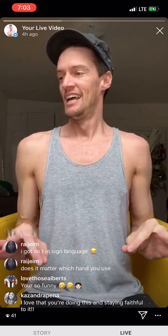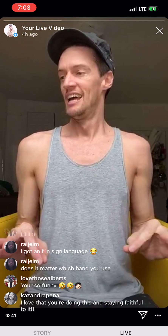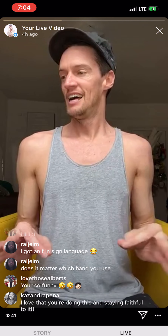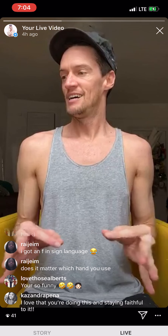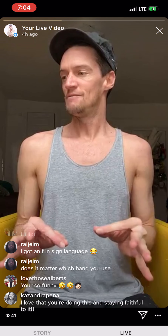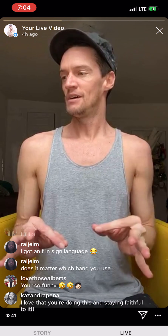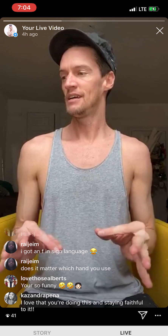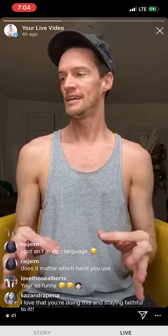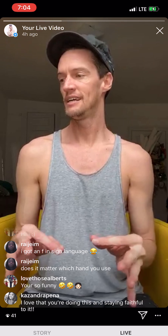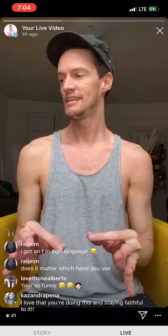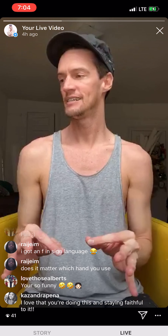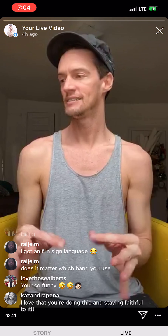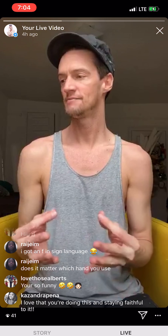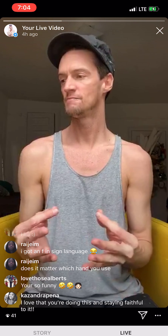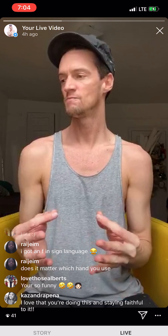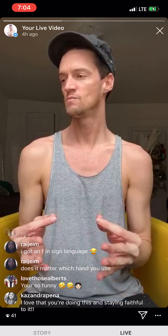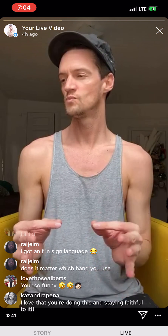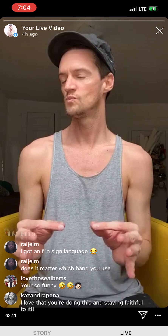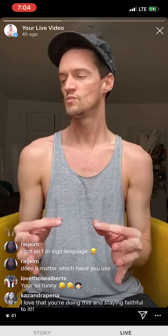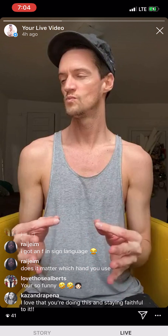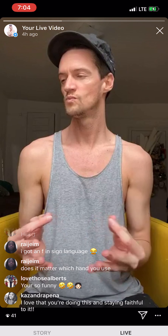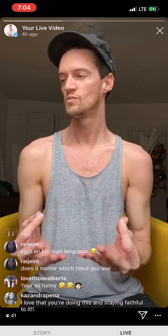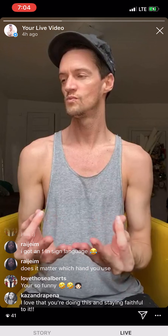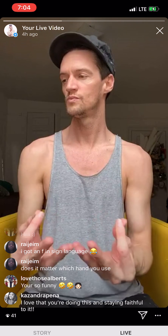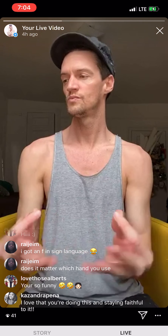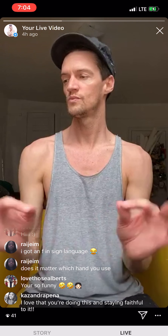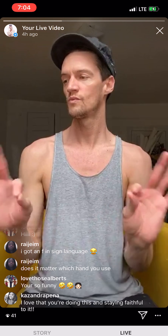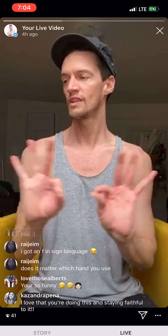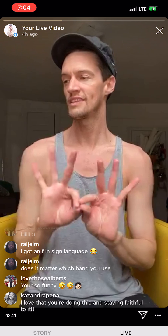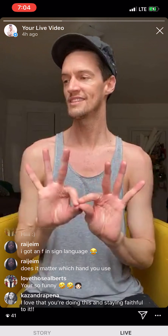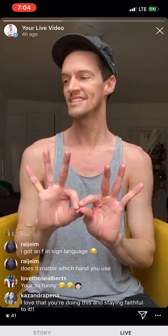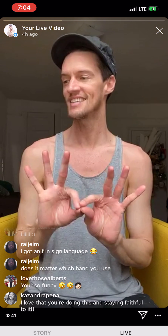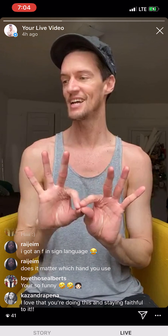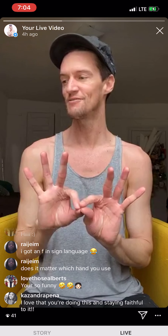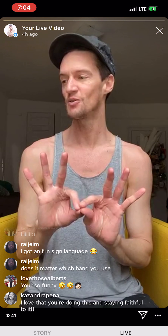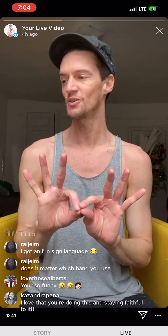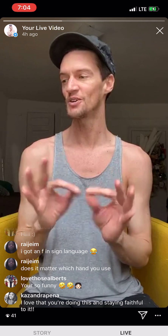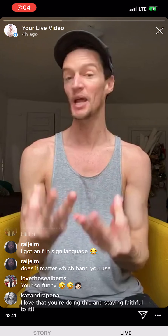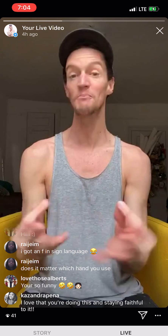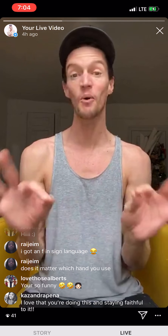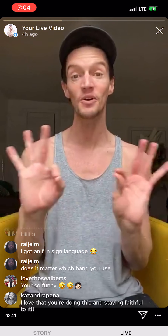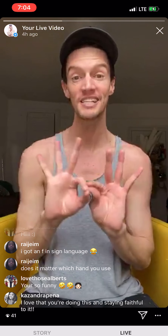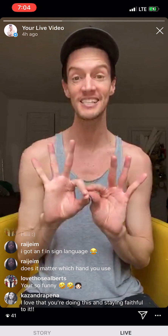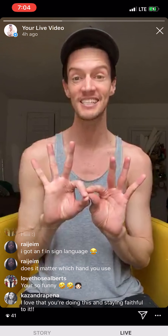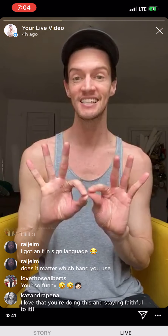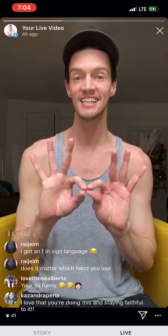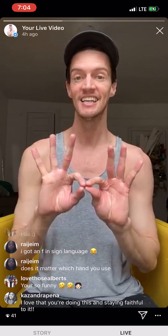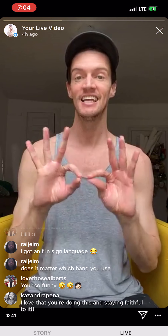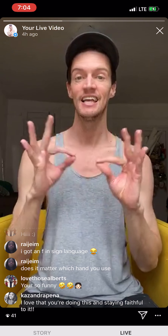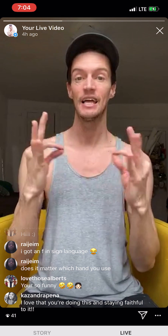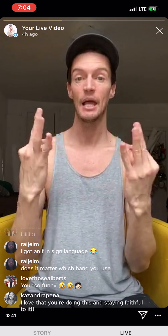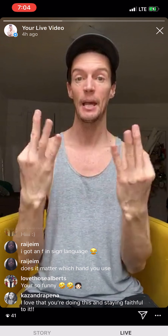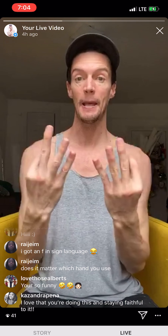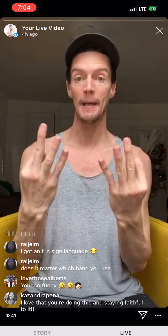Um this is the sign for important. Um